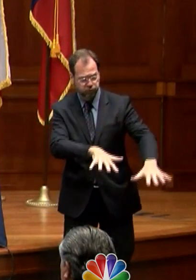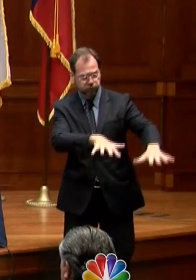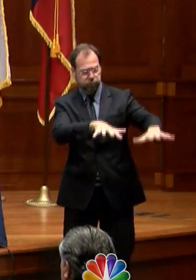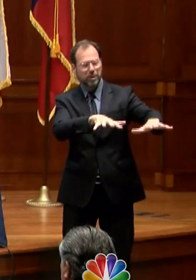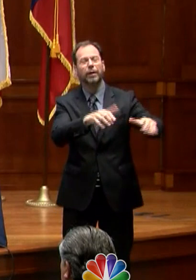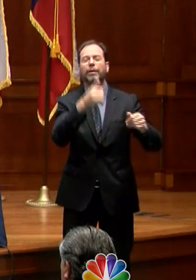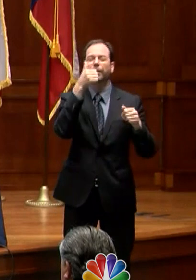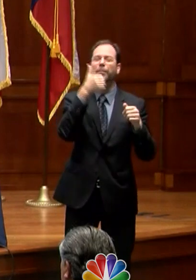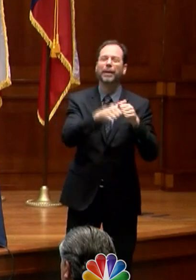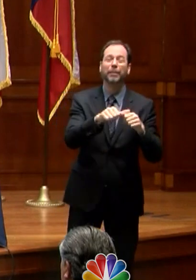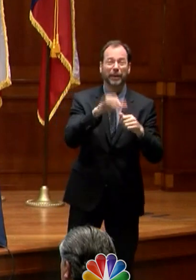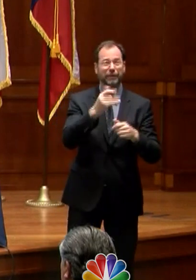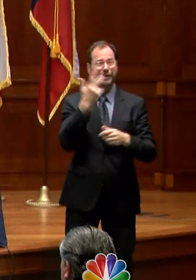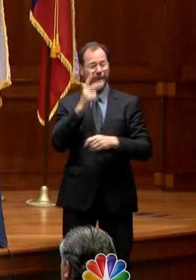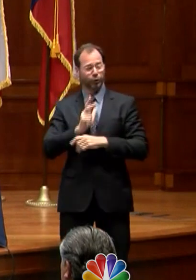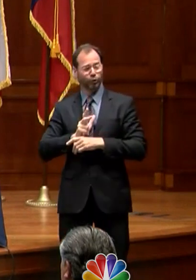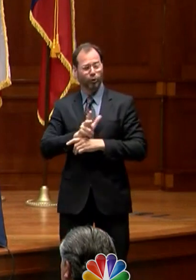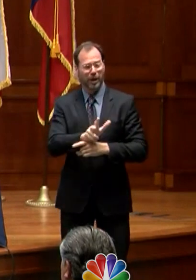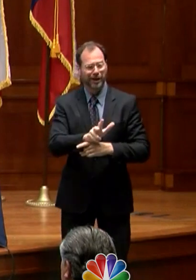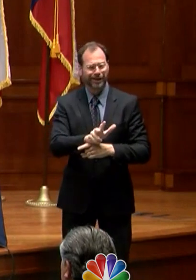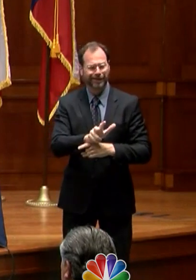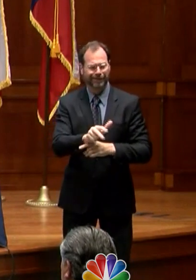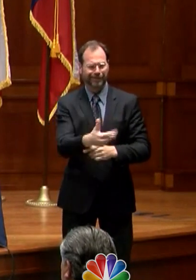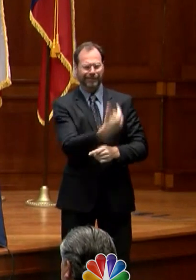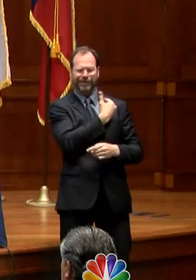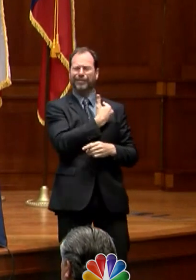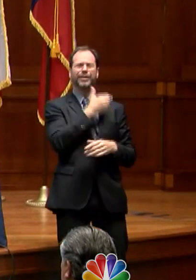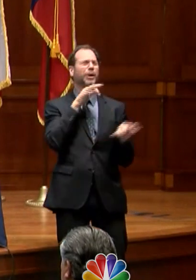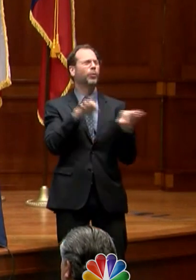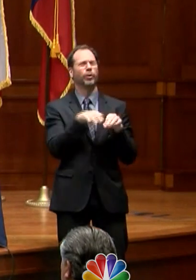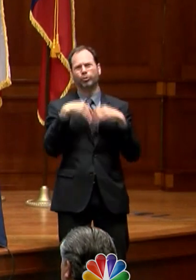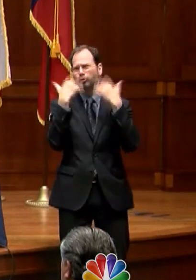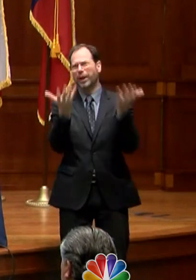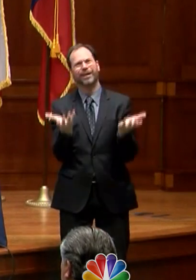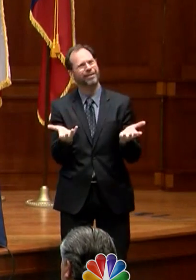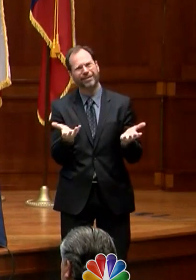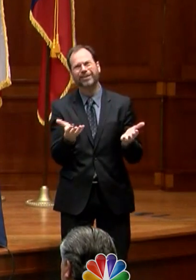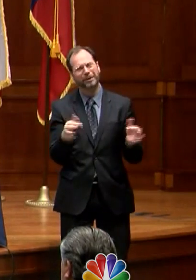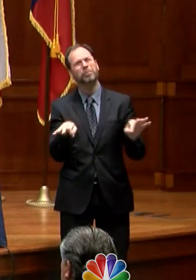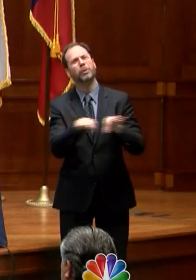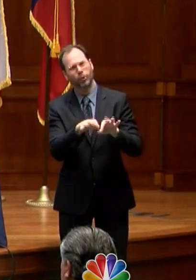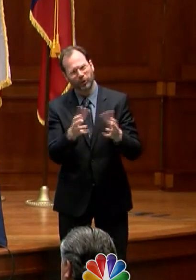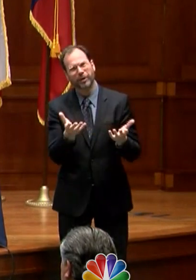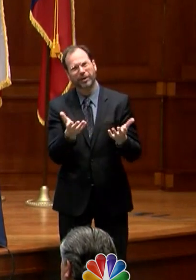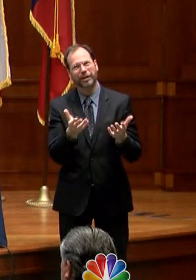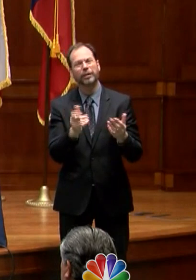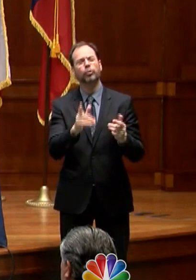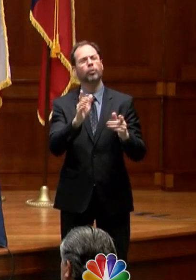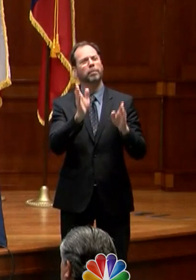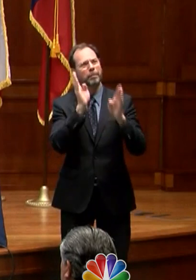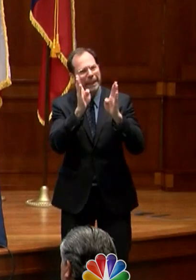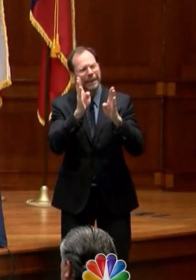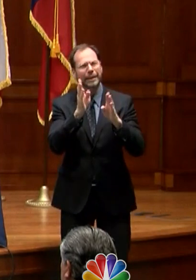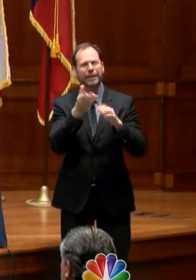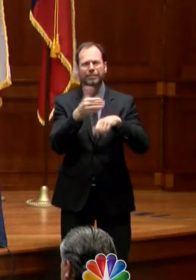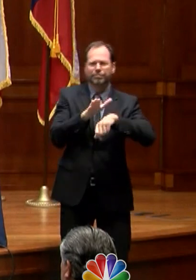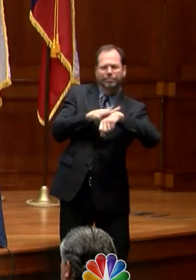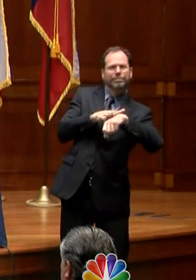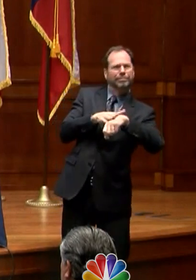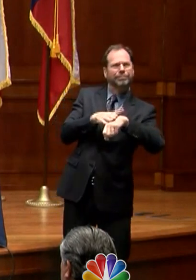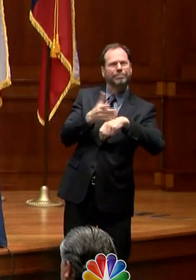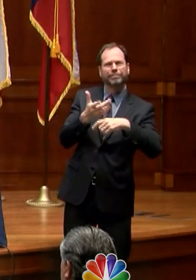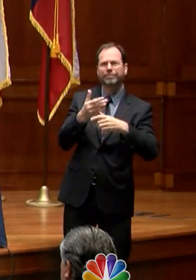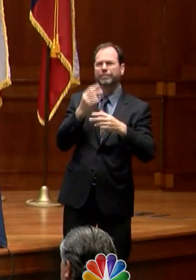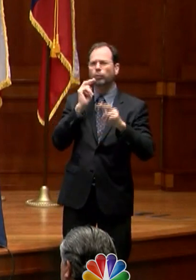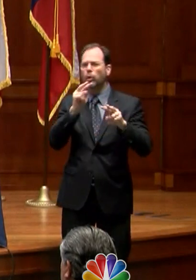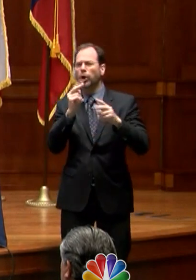old saying, turn around, don't drown. Obviously very important for you to listen to and heed the